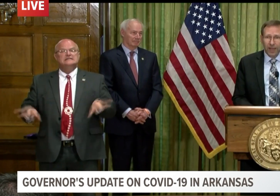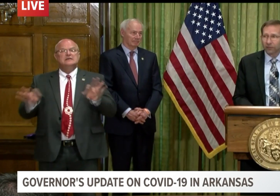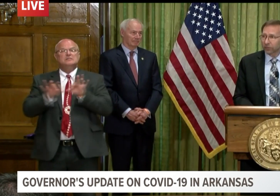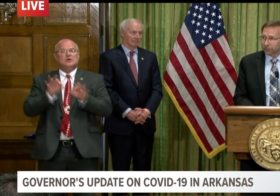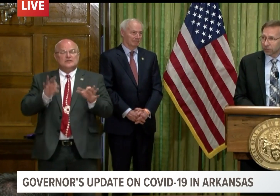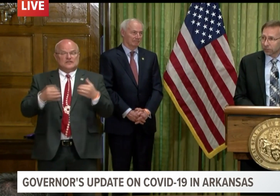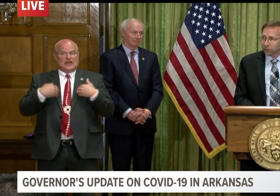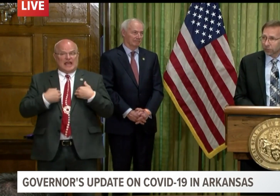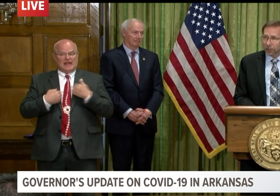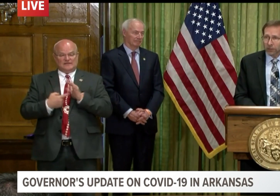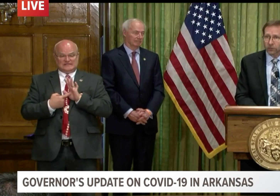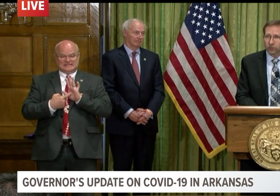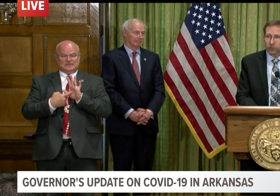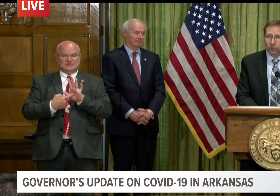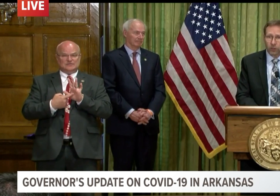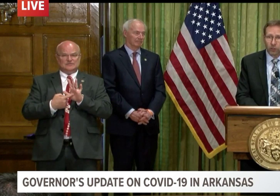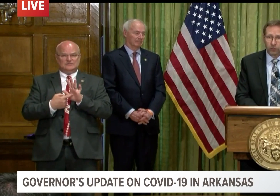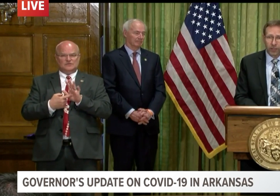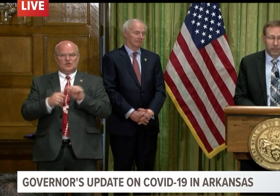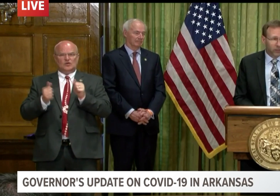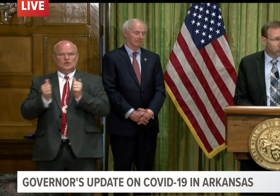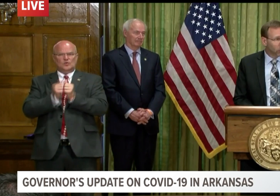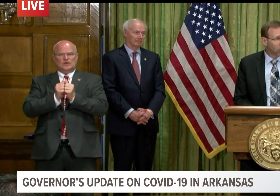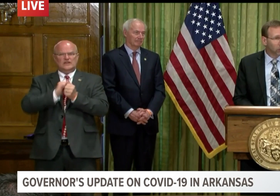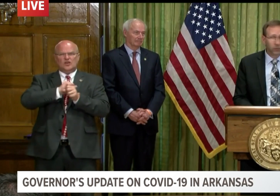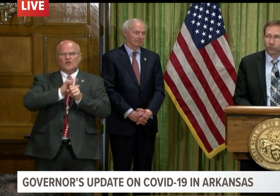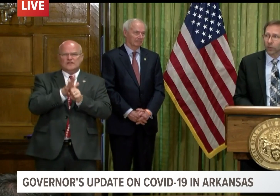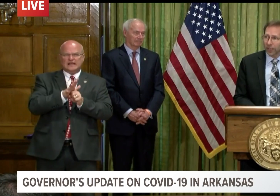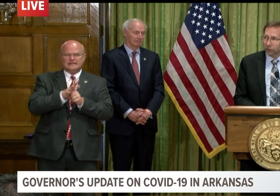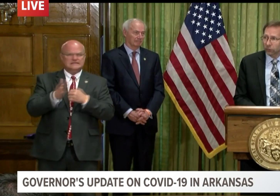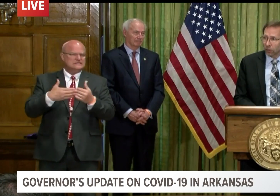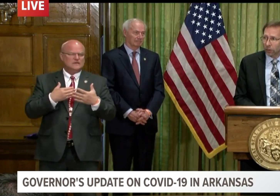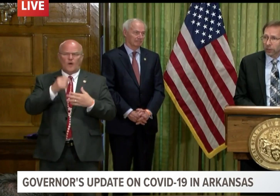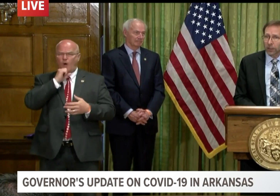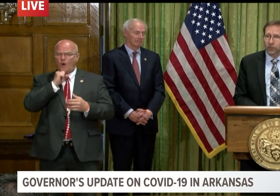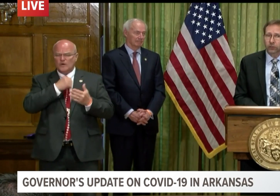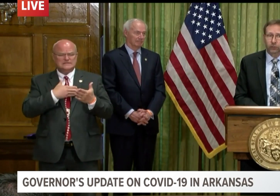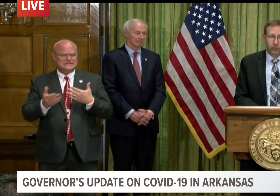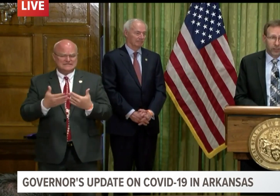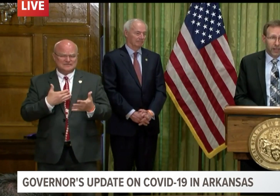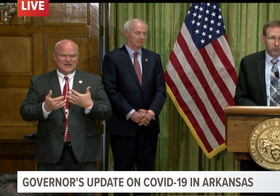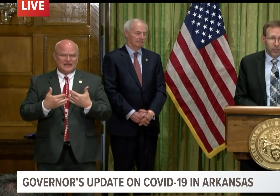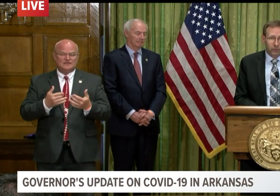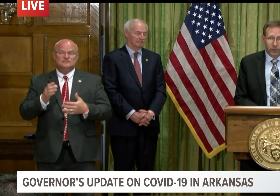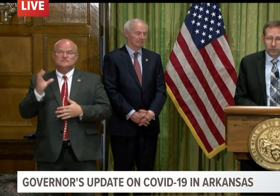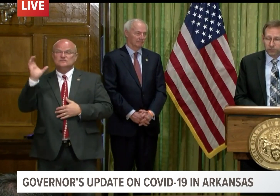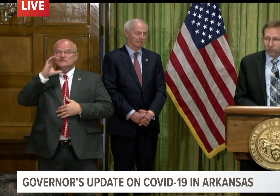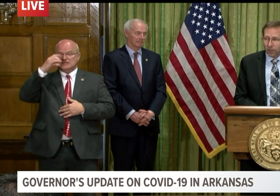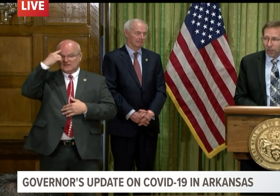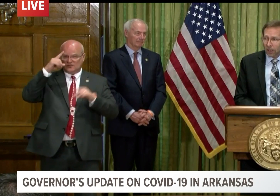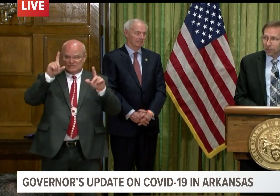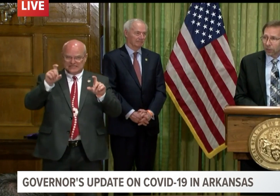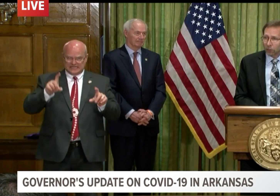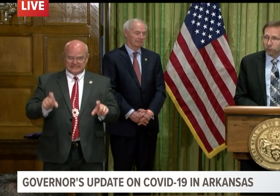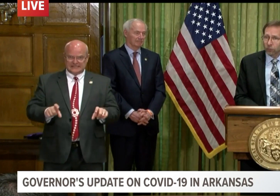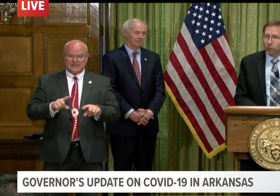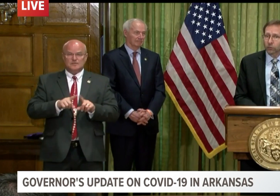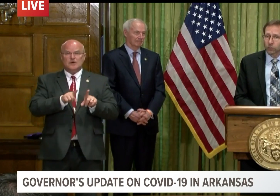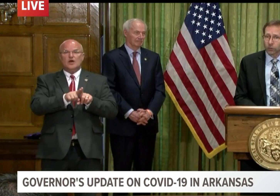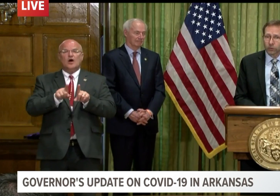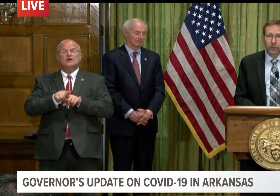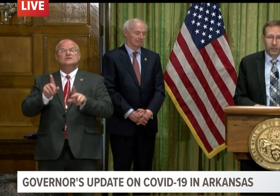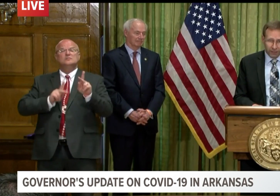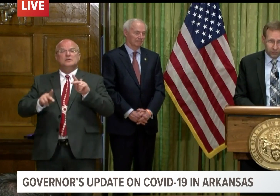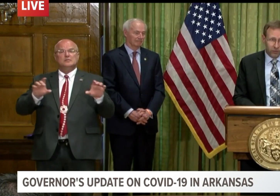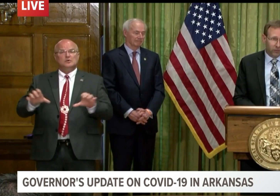that if you have symptoms consistent with COVID-19, regardless of what age you are, that you seek out testing. But also